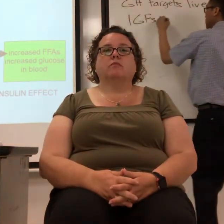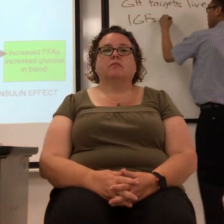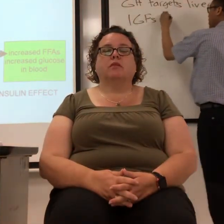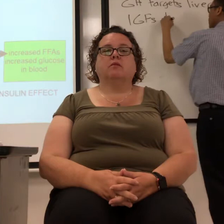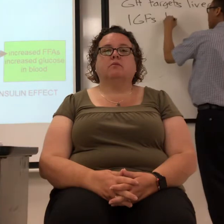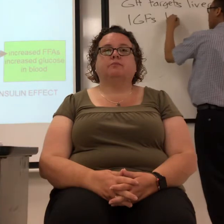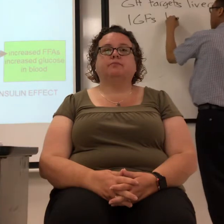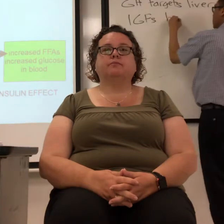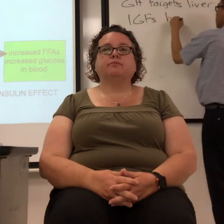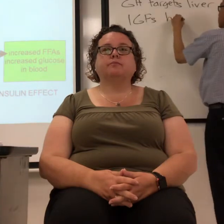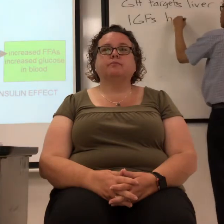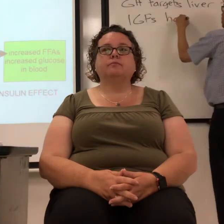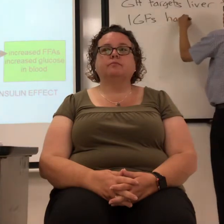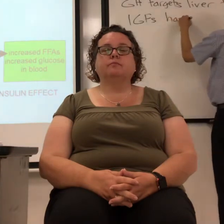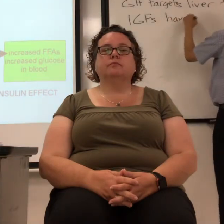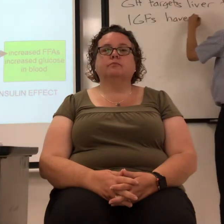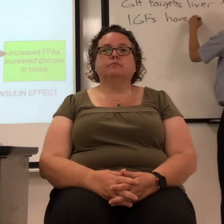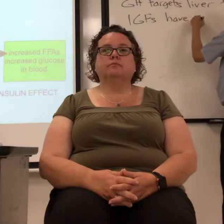So IGFs have